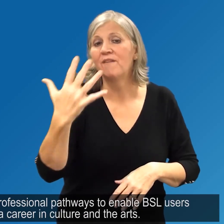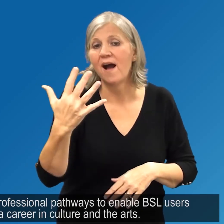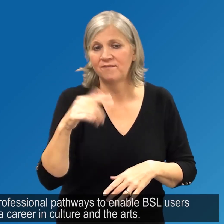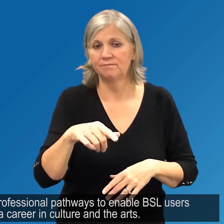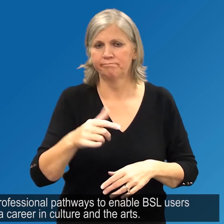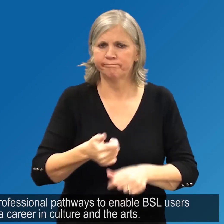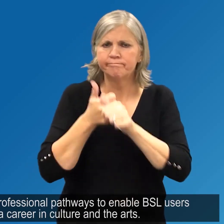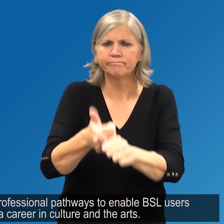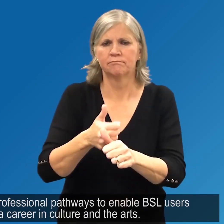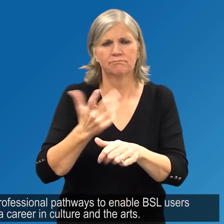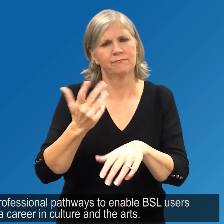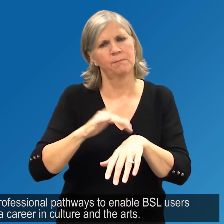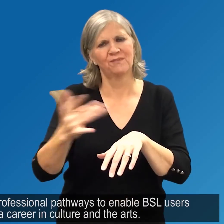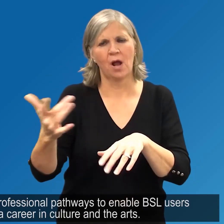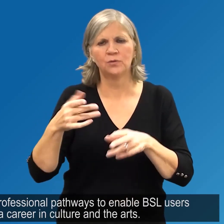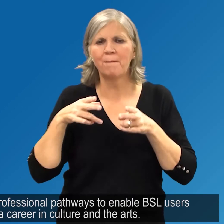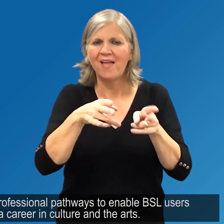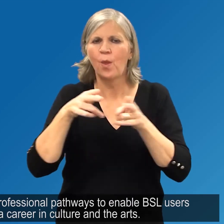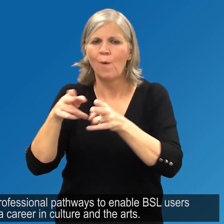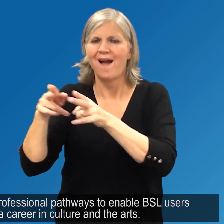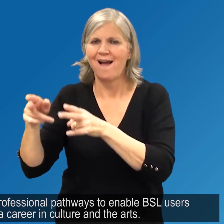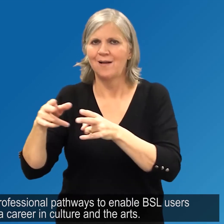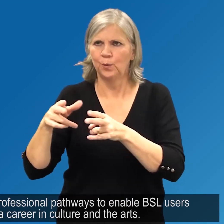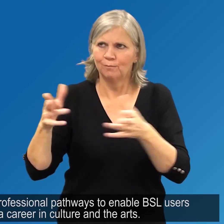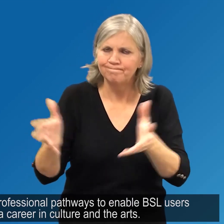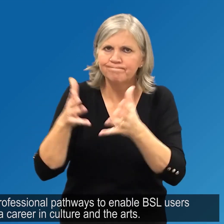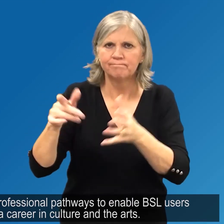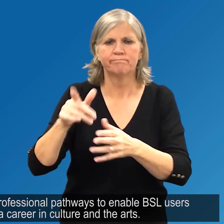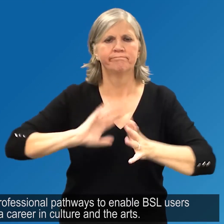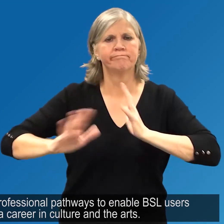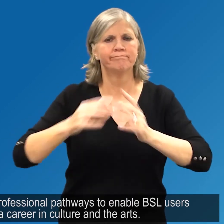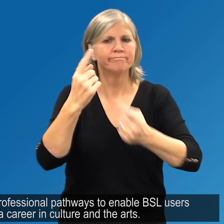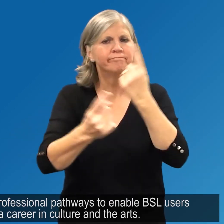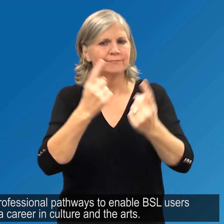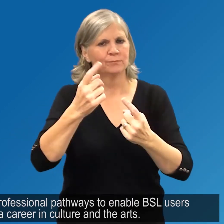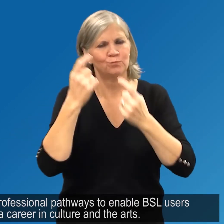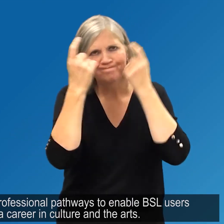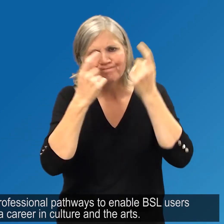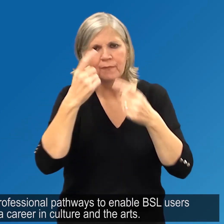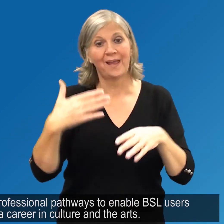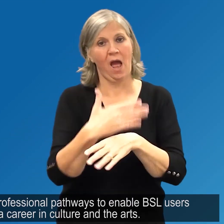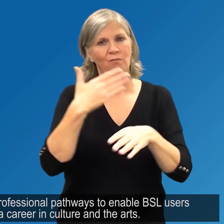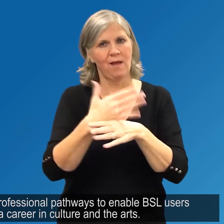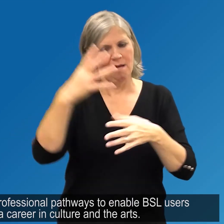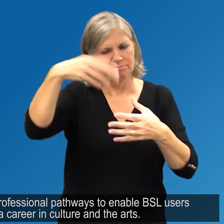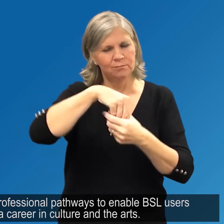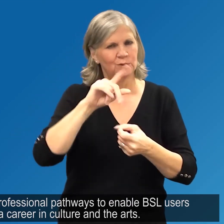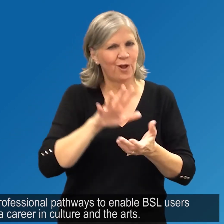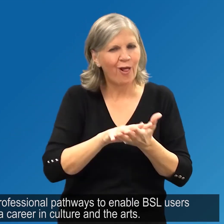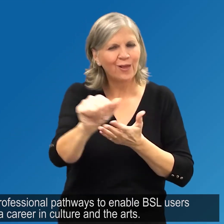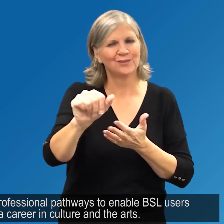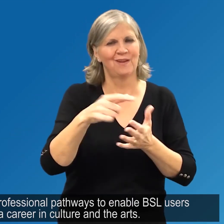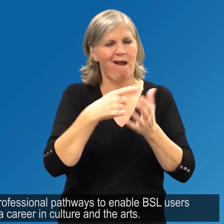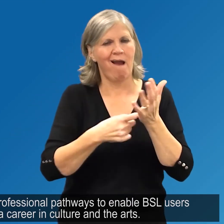Action 25. Support professional pathways to enable BSL users to consider a career in culture and the arts.